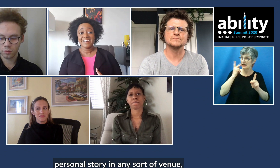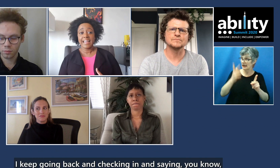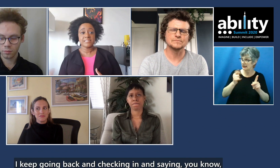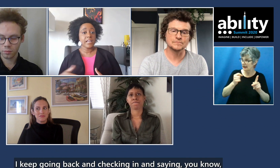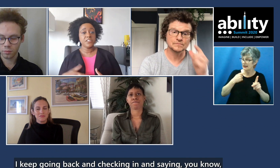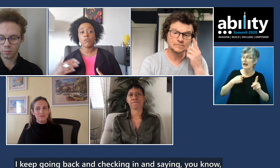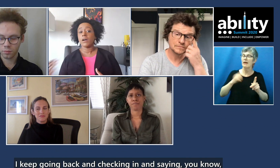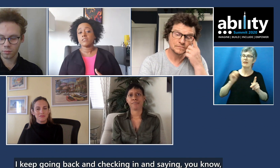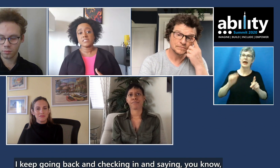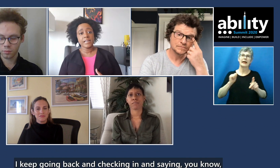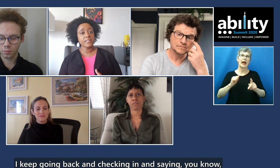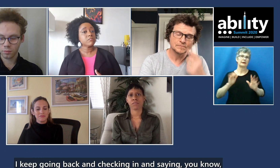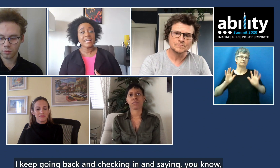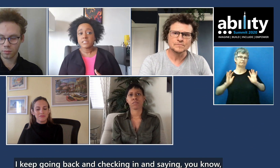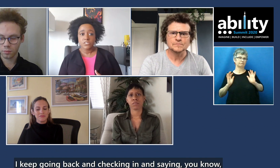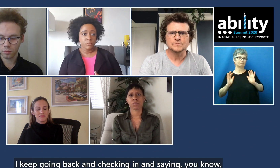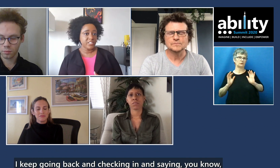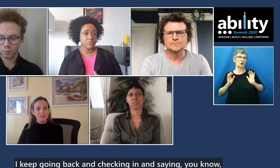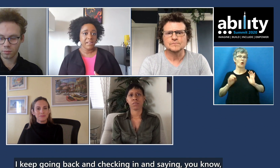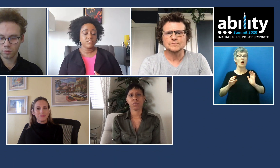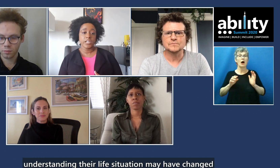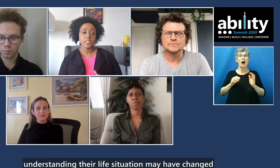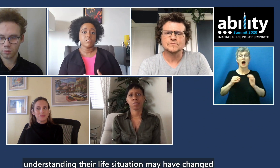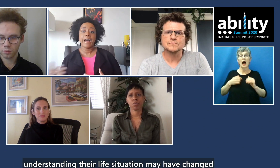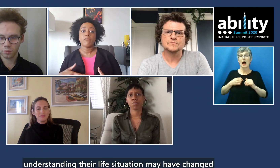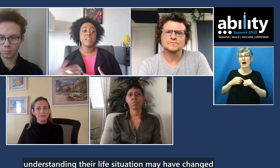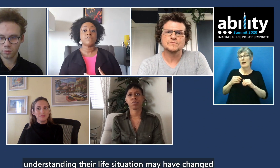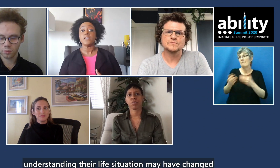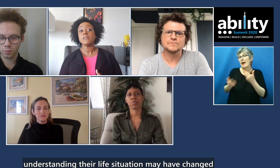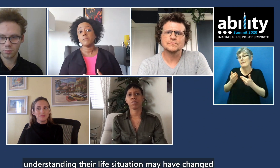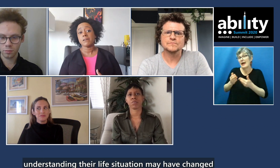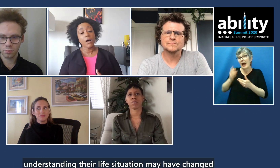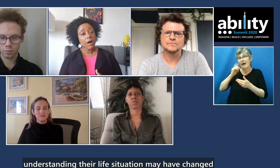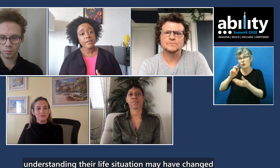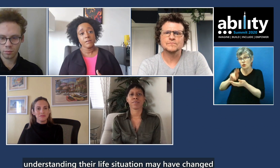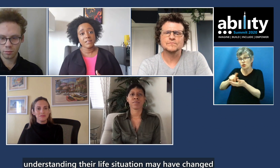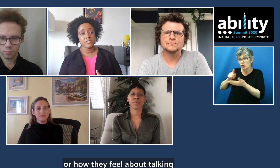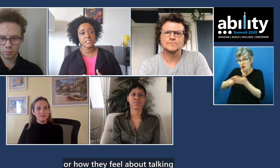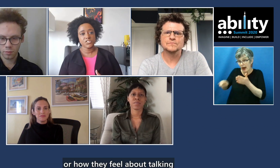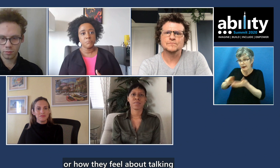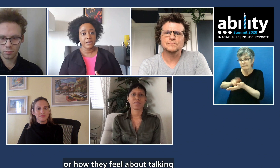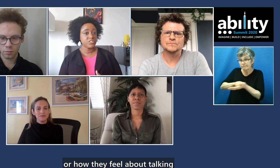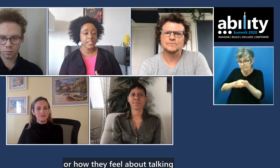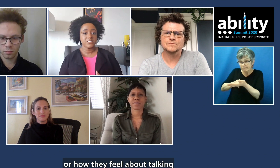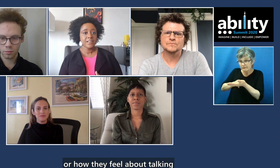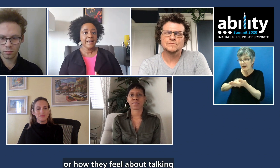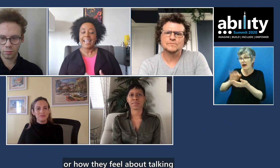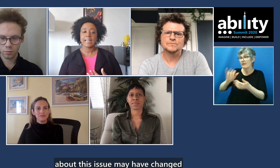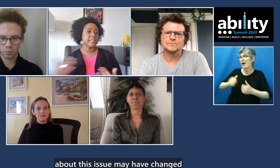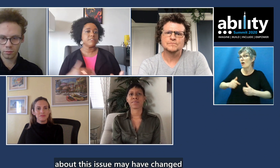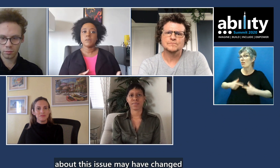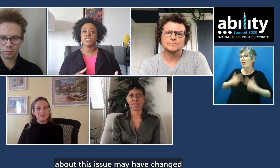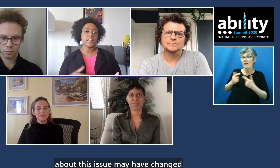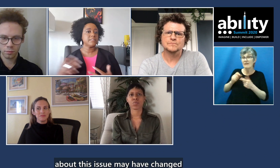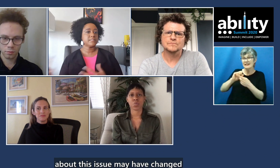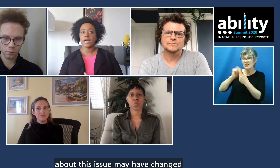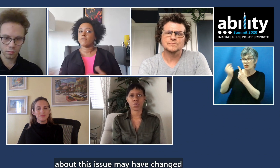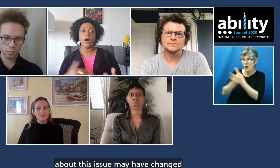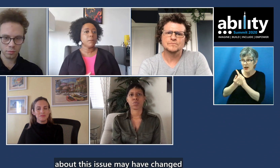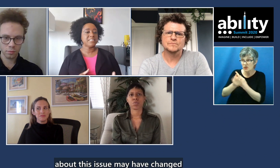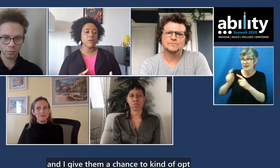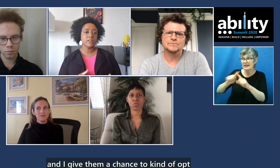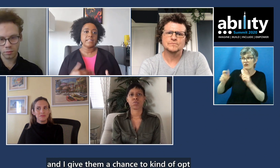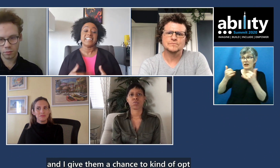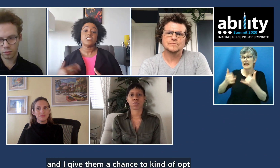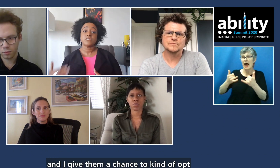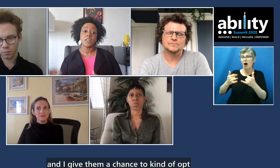checking in and saying, understanding their life situation may have changed or how they feel about talking about this issue may have changed. And I give them a chance to